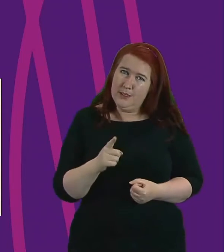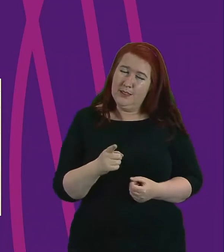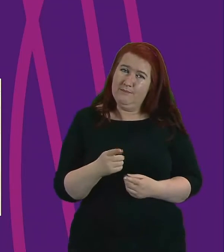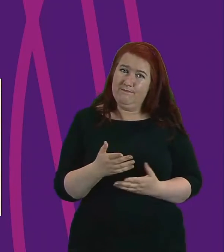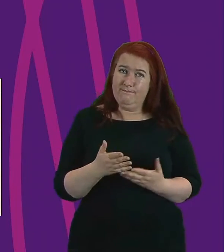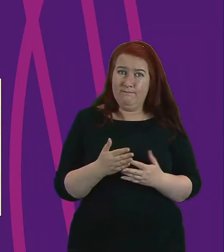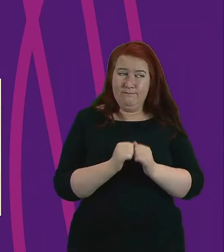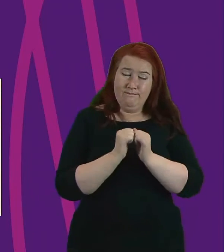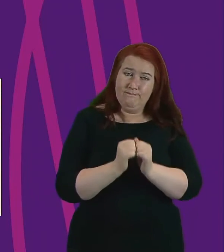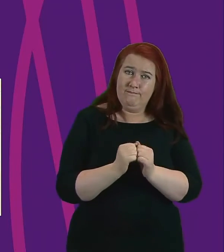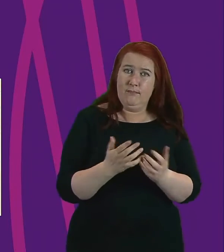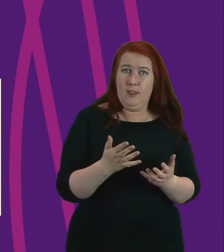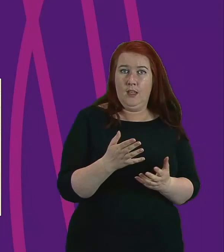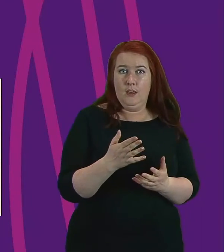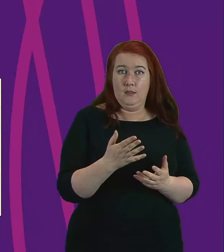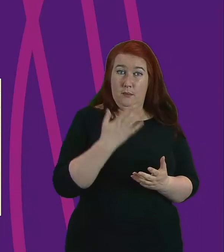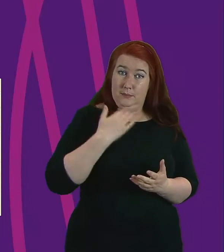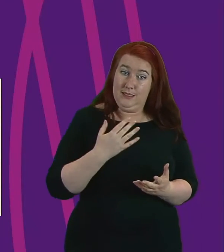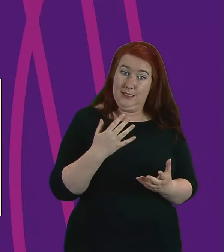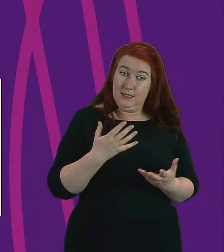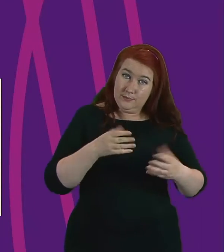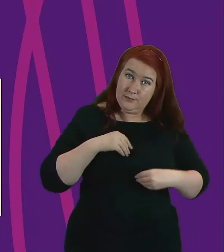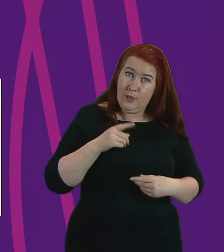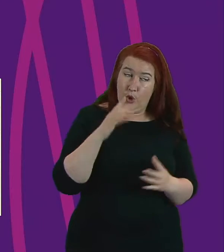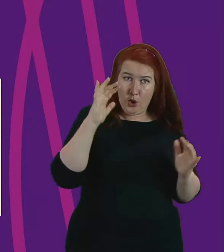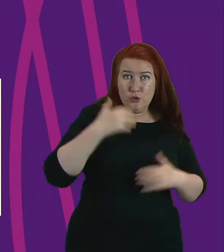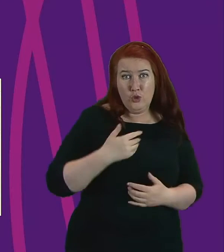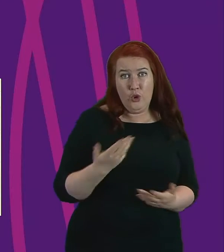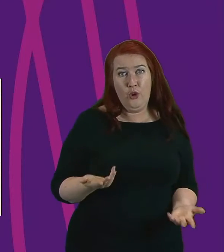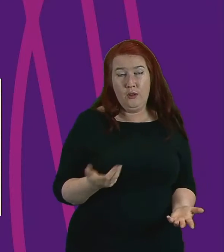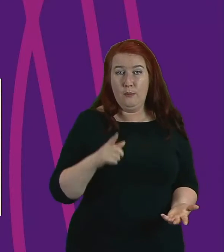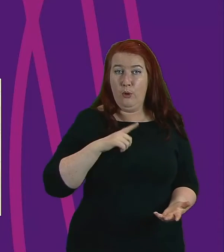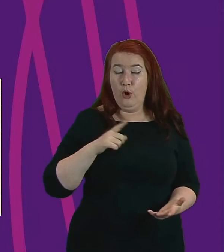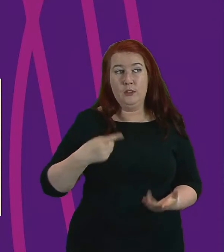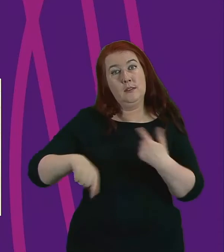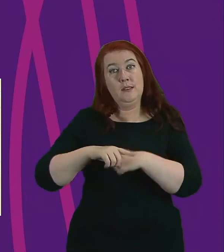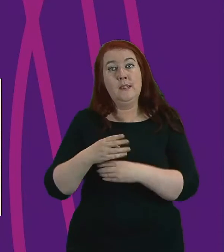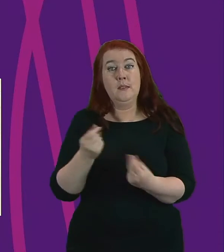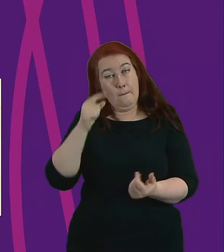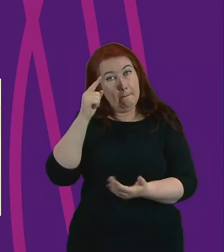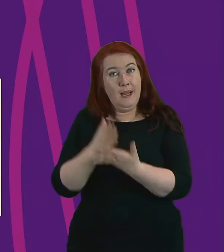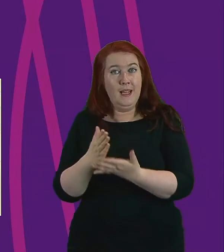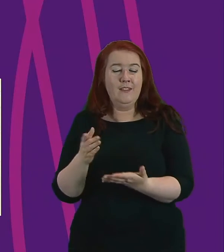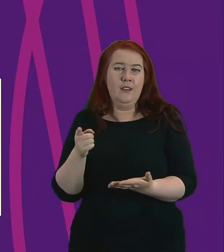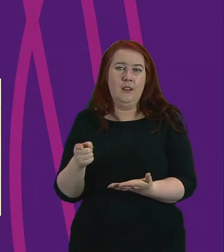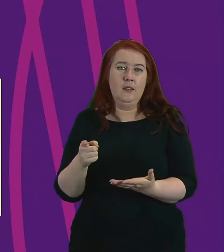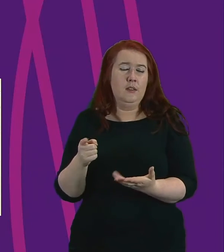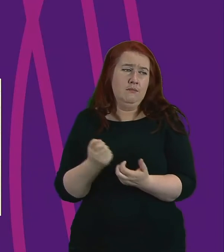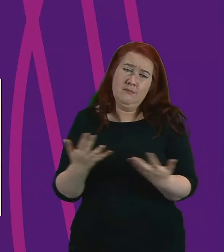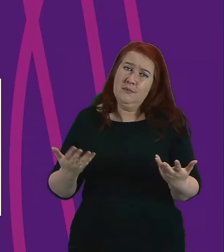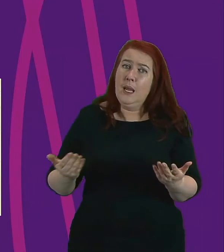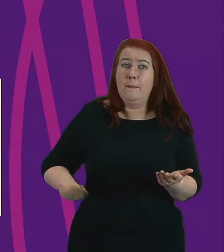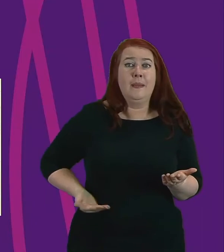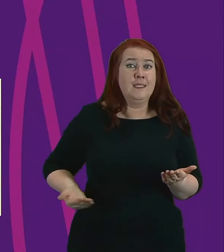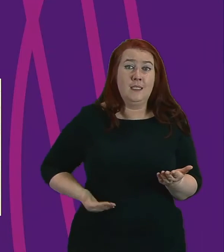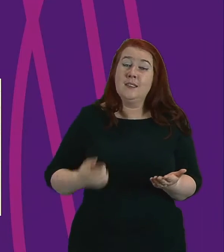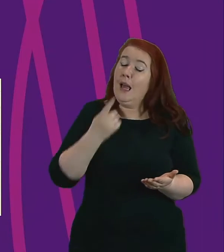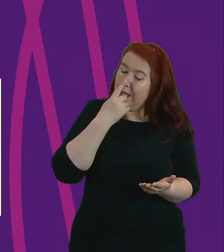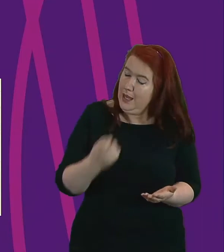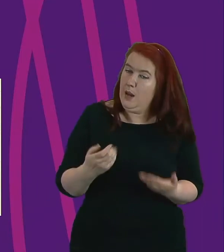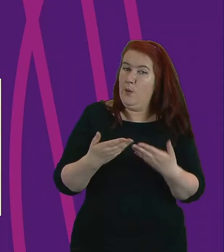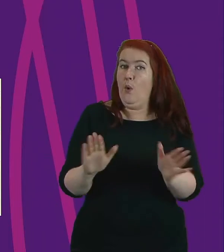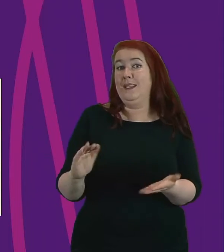Secretary to take on these concerns, because there is a belief that these businesses, there are many businesses that can reopen safely